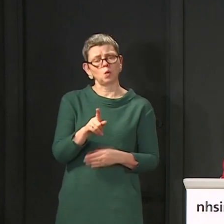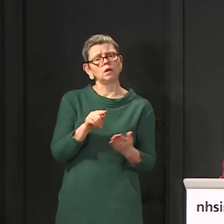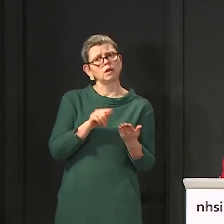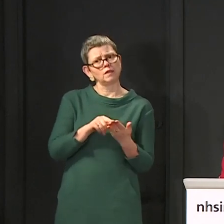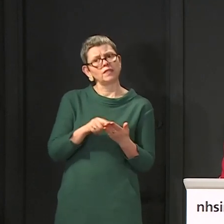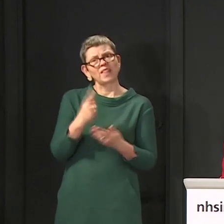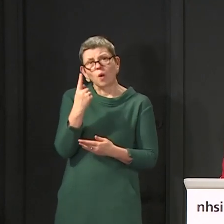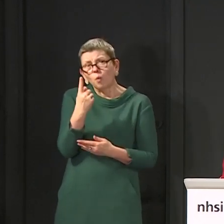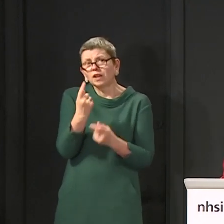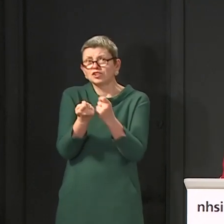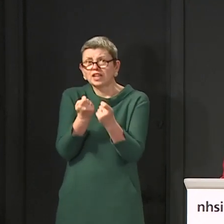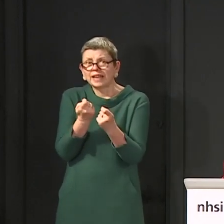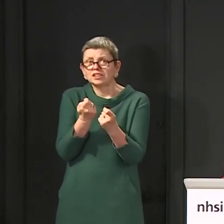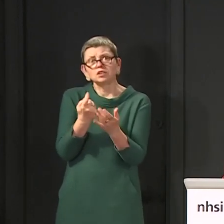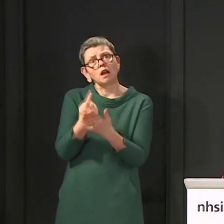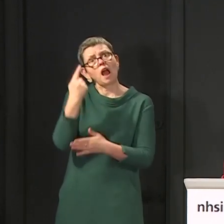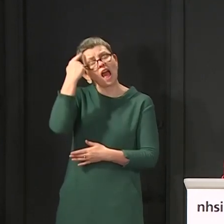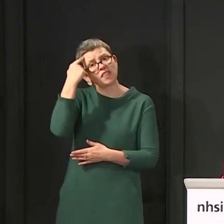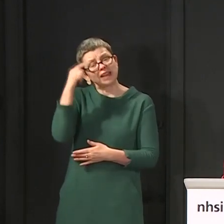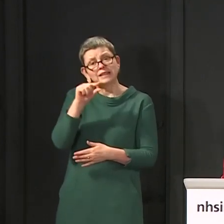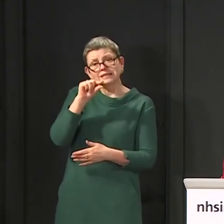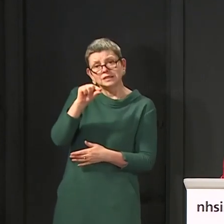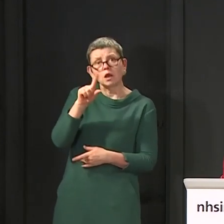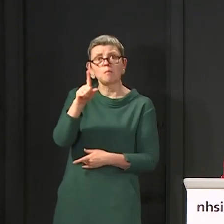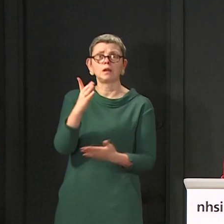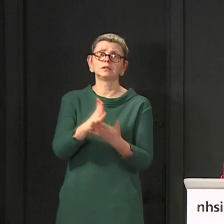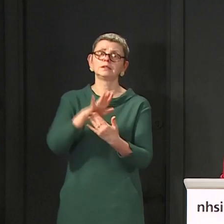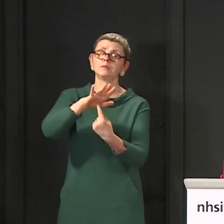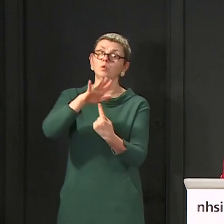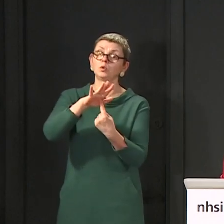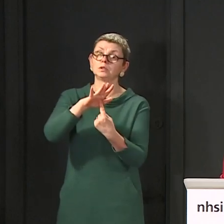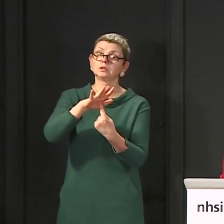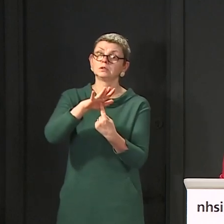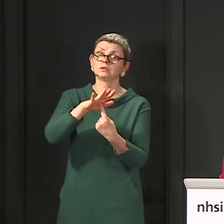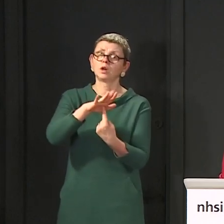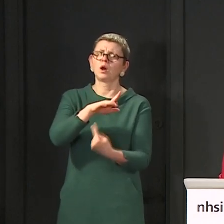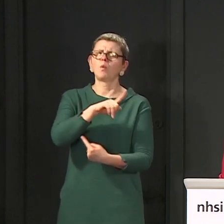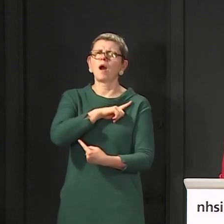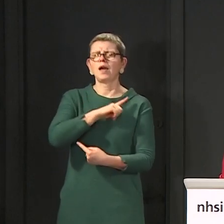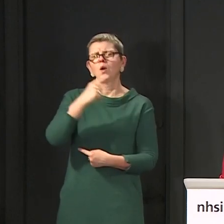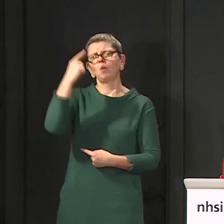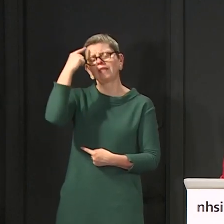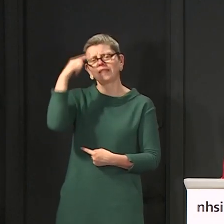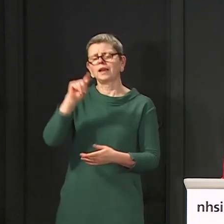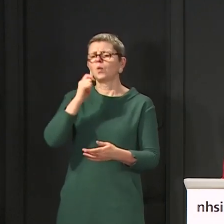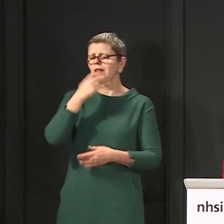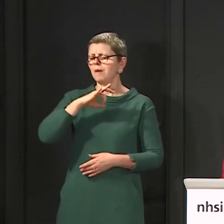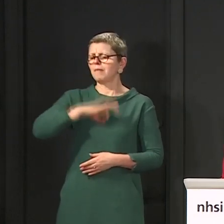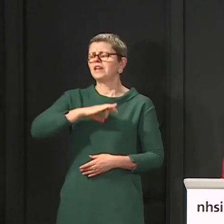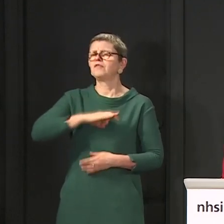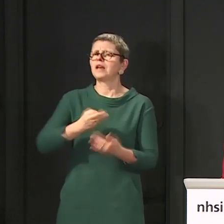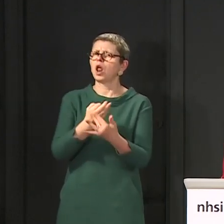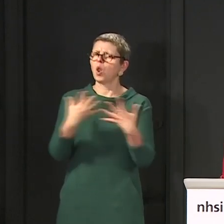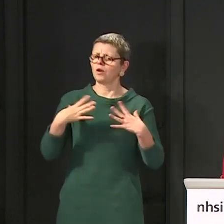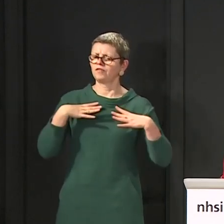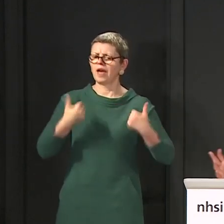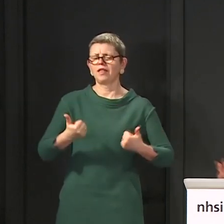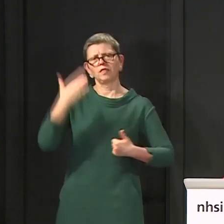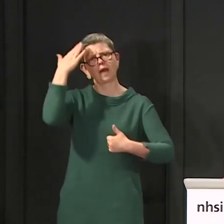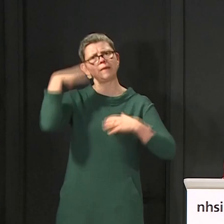very important change to one part of the lockdown requirements. We believe that it will bring benefits to health and